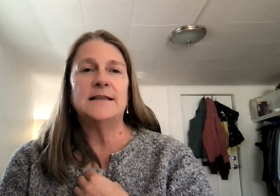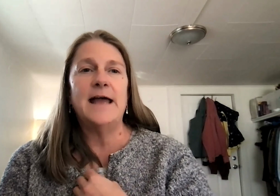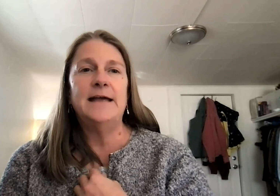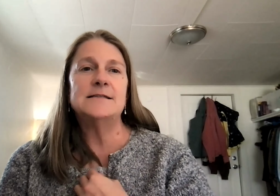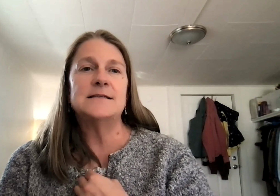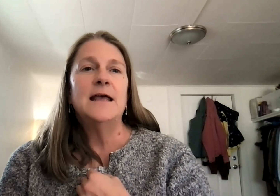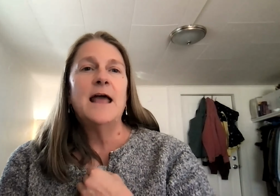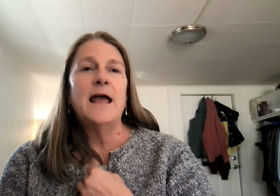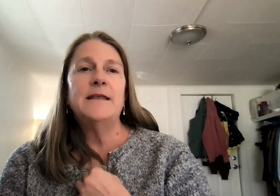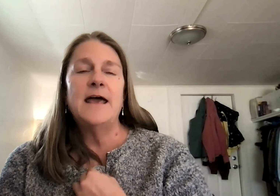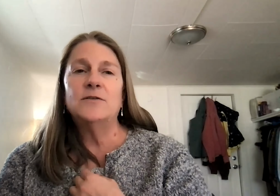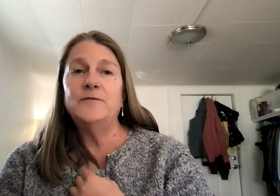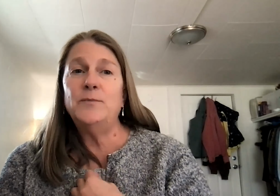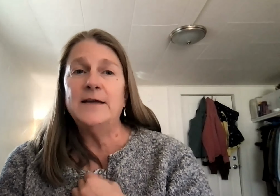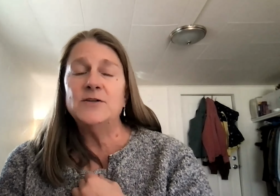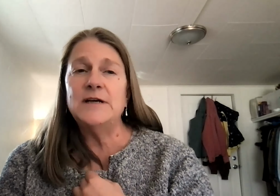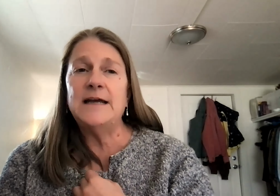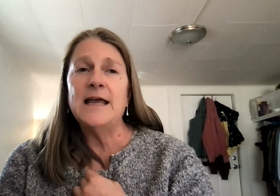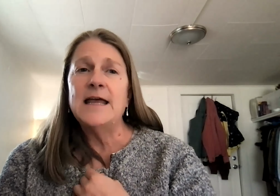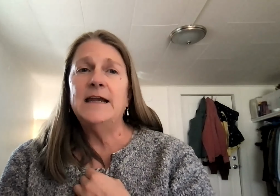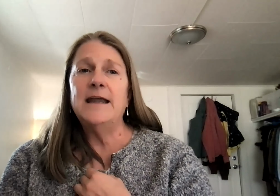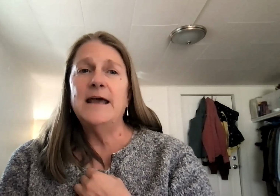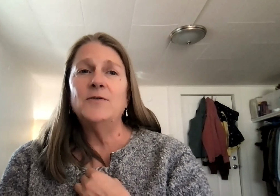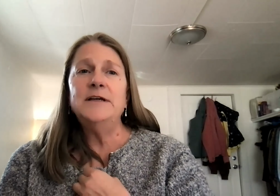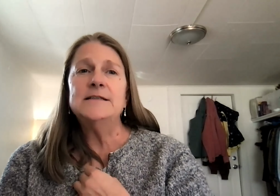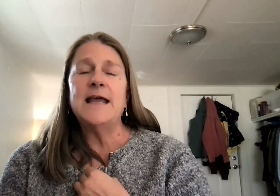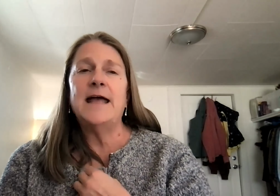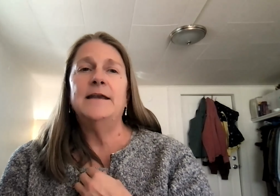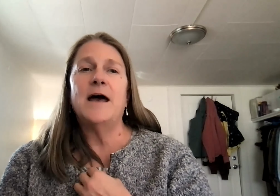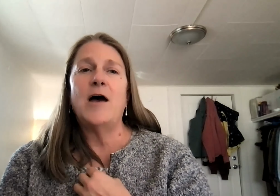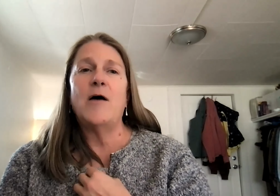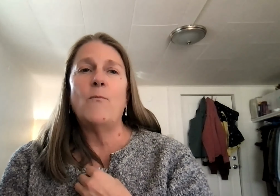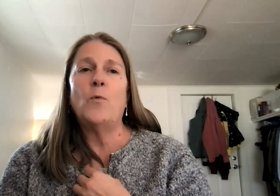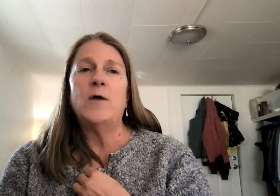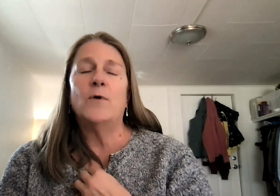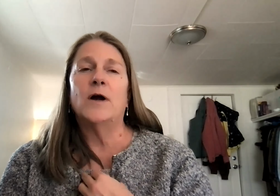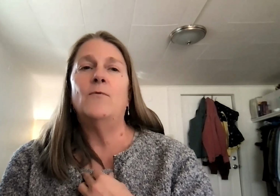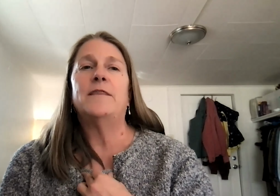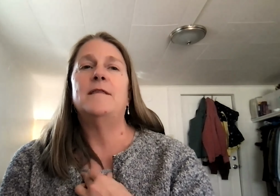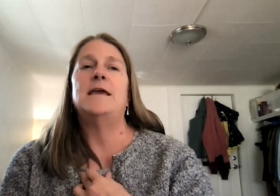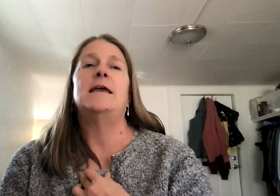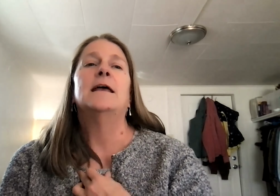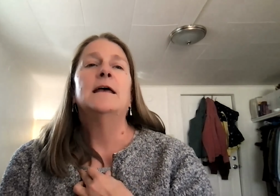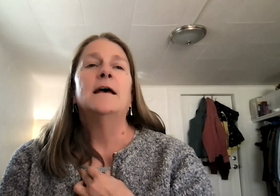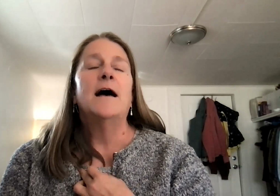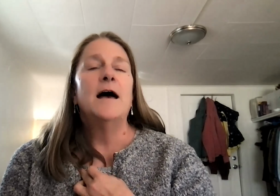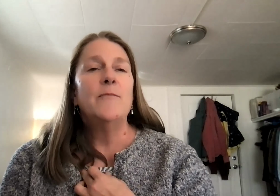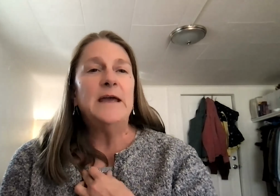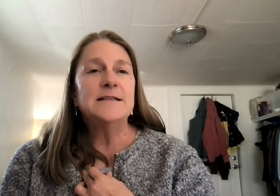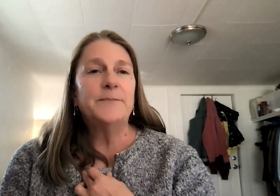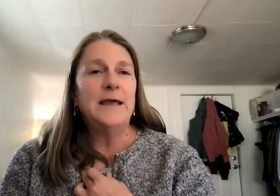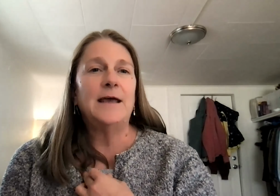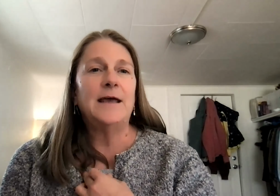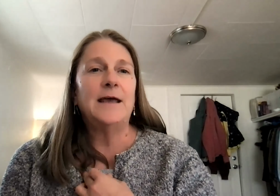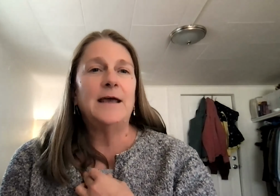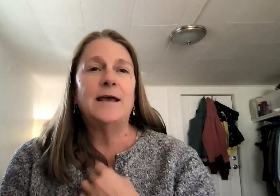Services Alliance and the Netherland Food Pantry in Netherland. And we work with the Peak